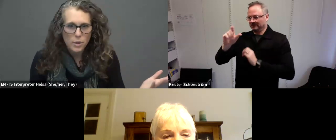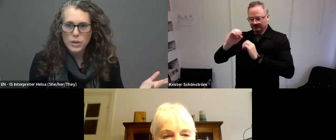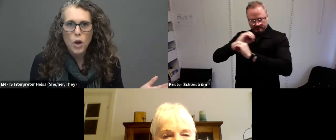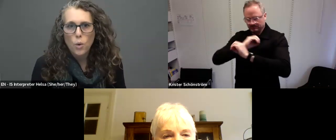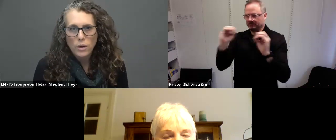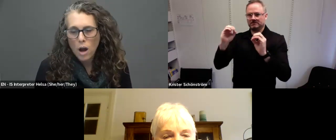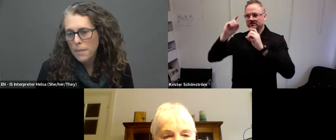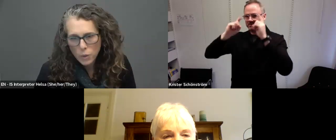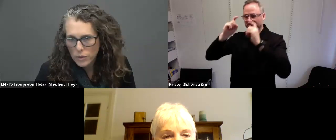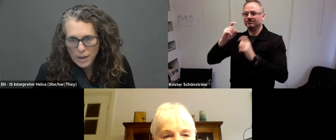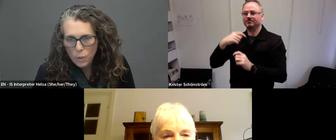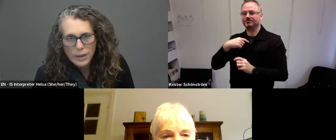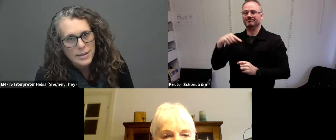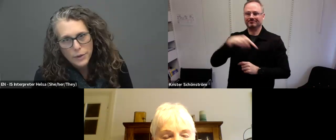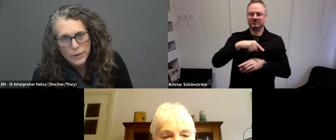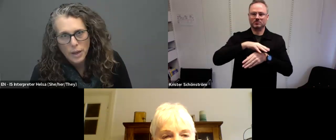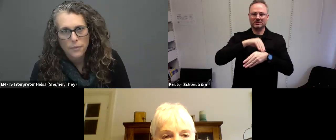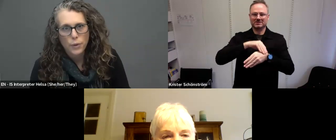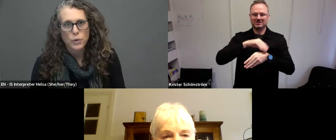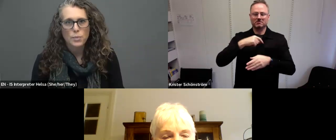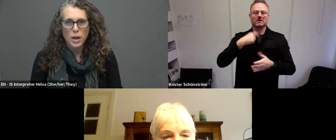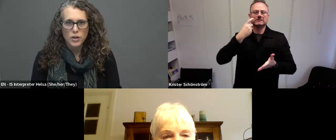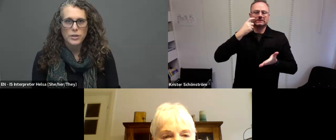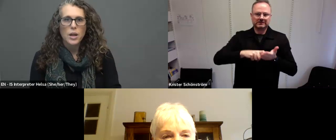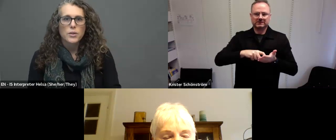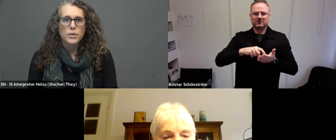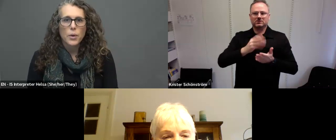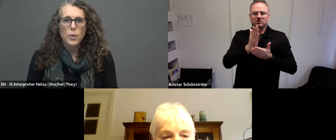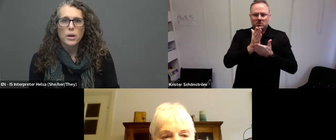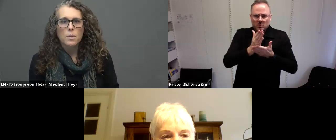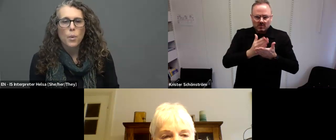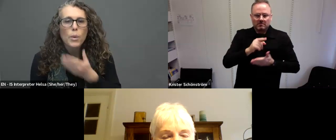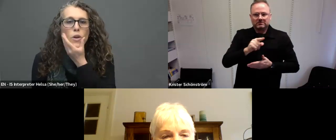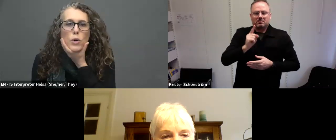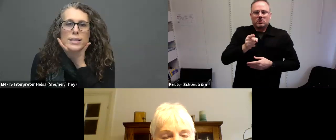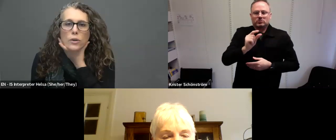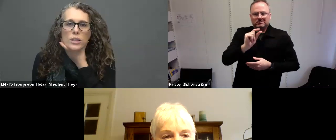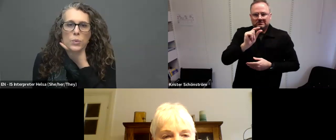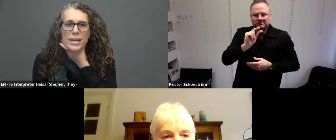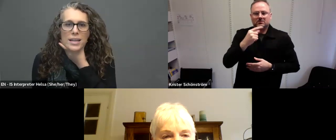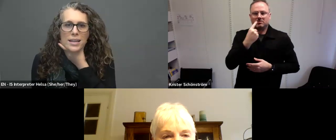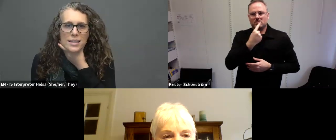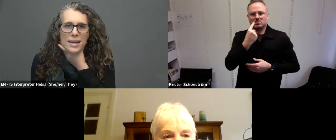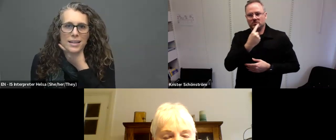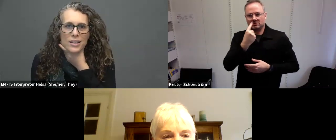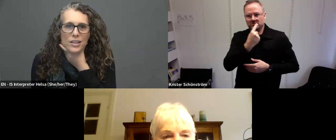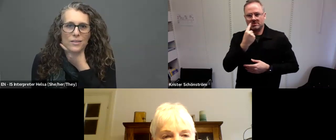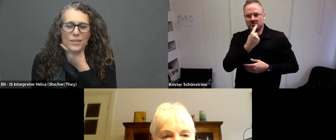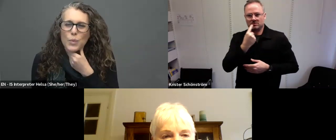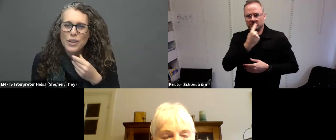obviously there was no non-manuals that were considered for those reproductions. So, but what we noticed here in Sweden is